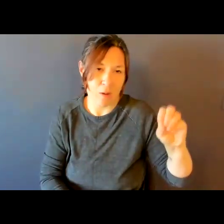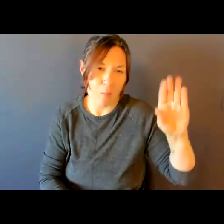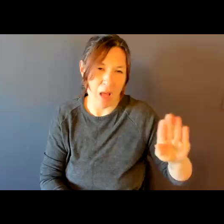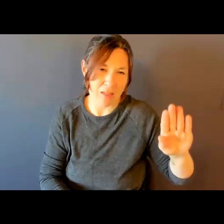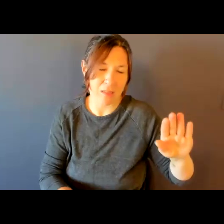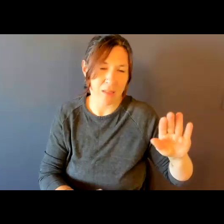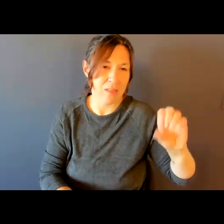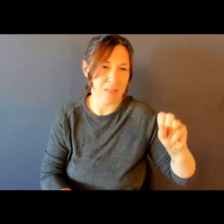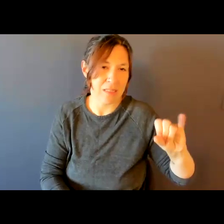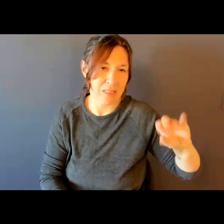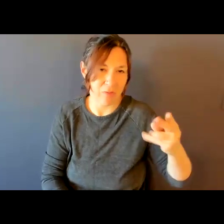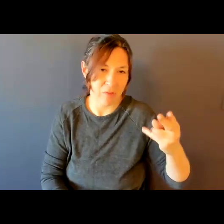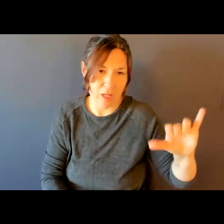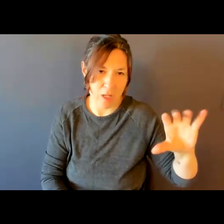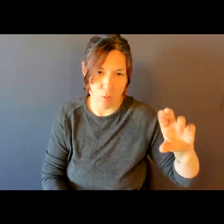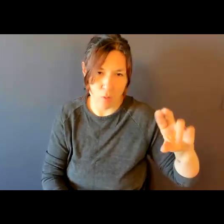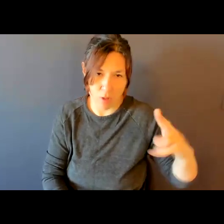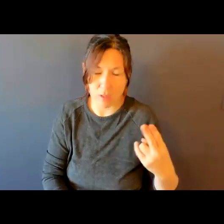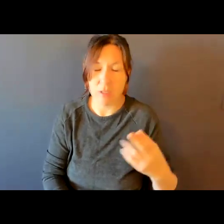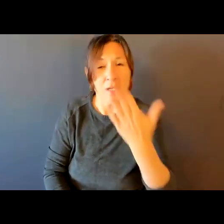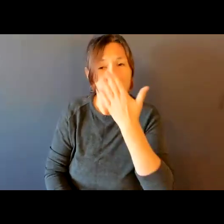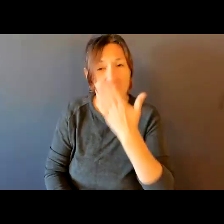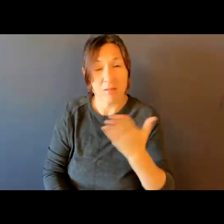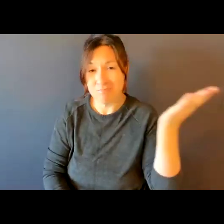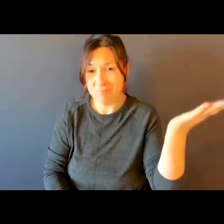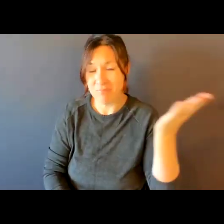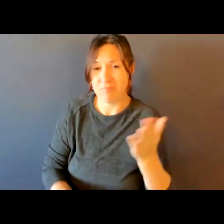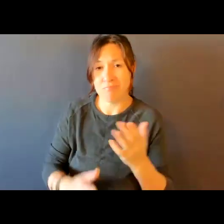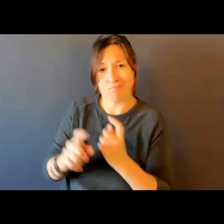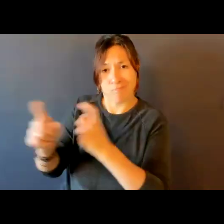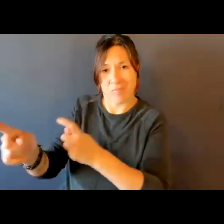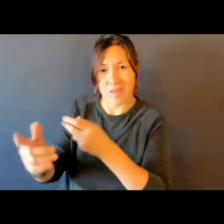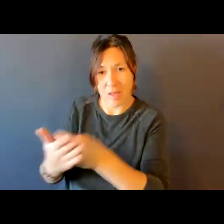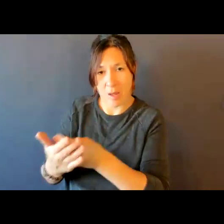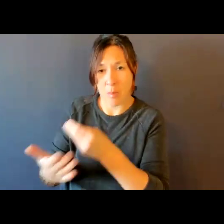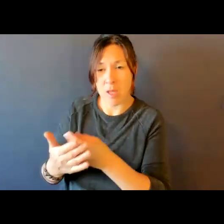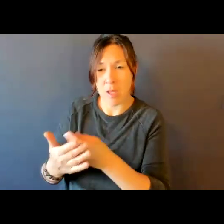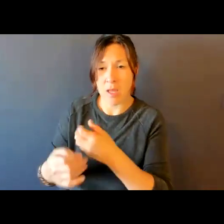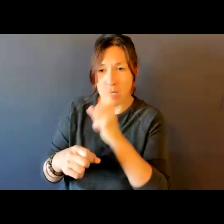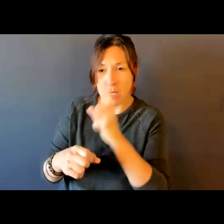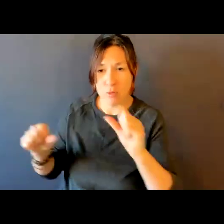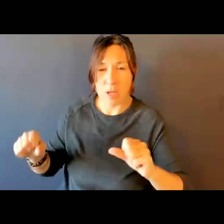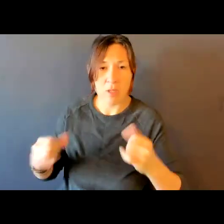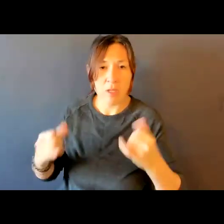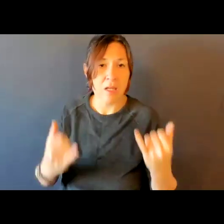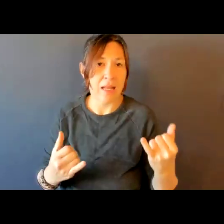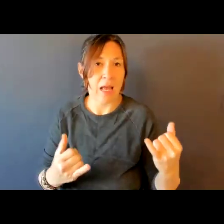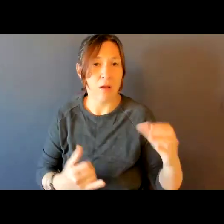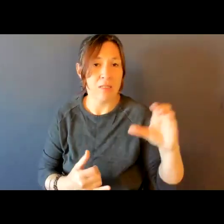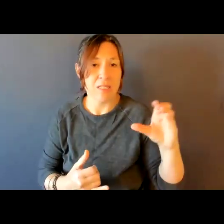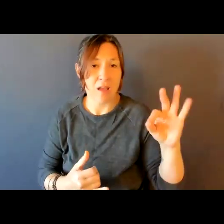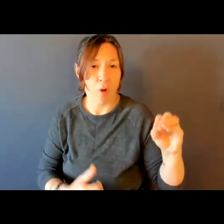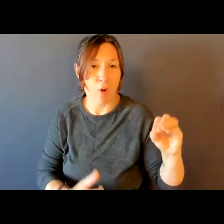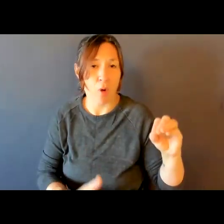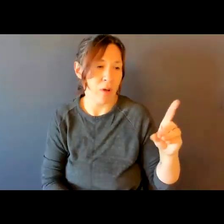to Mr. Levinson for making this scholarship possible. Chief Financial Officer David Bloom is here tonight to answer any questions you might